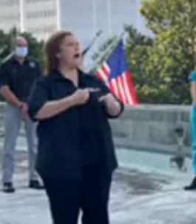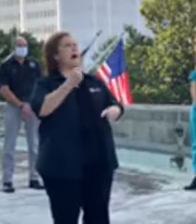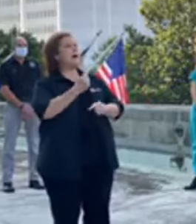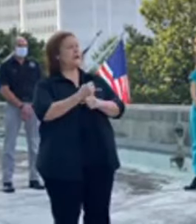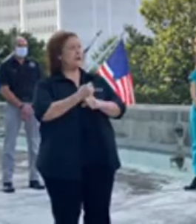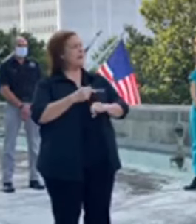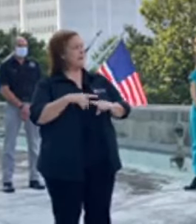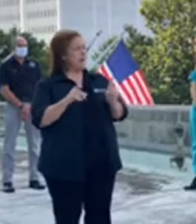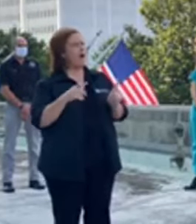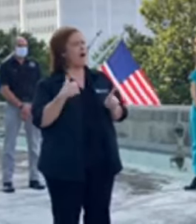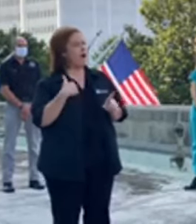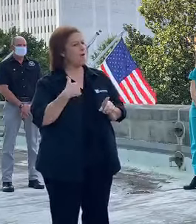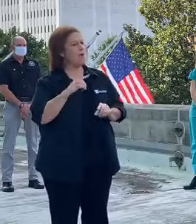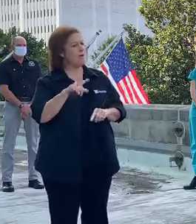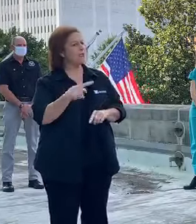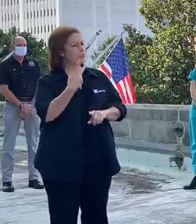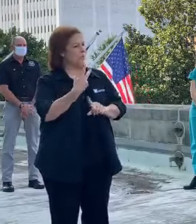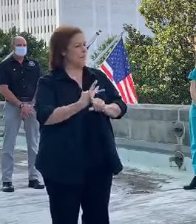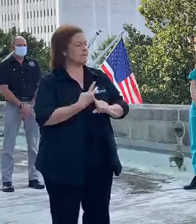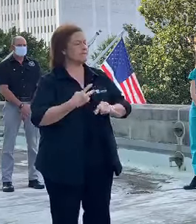fast we've been in this.